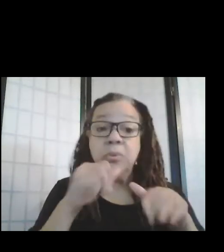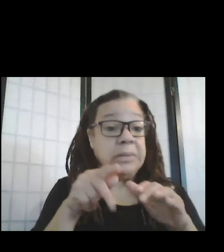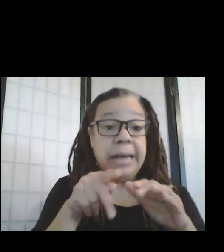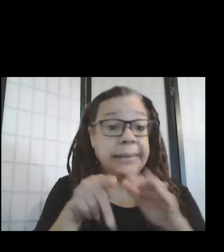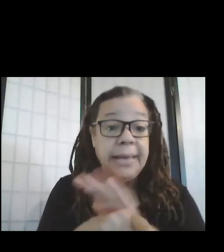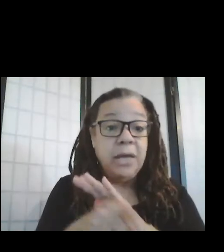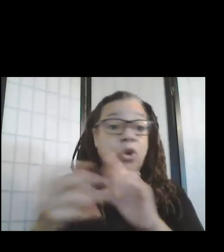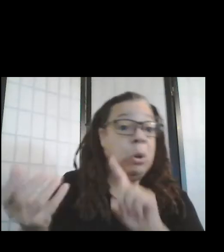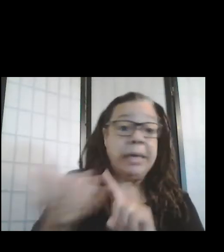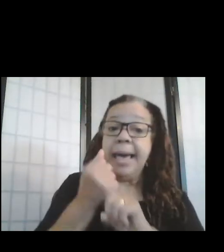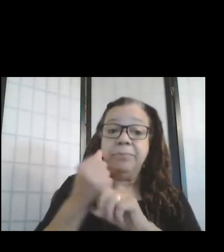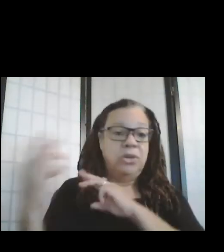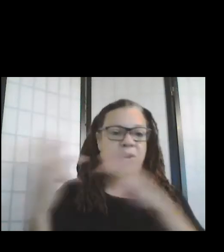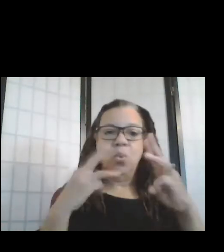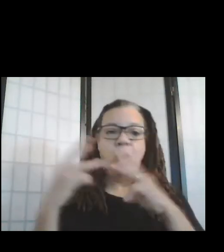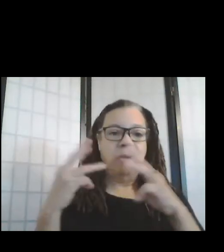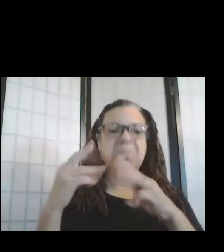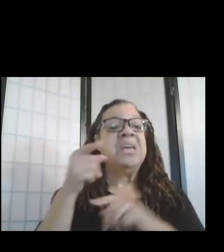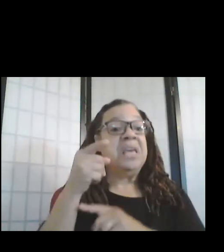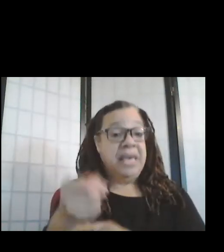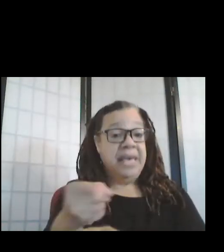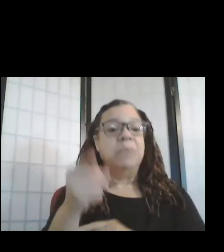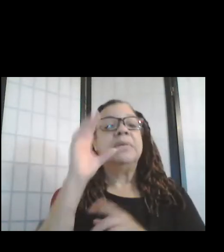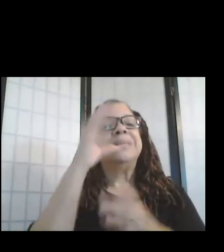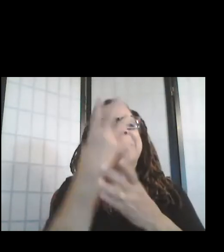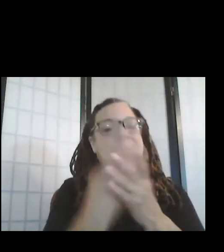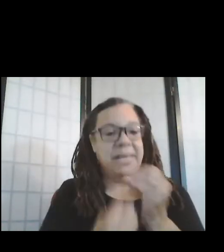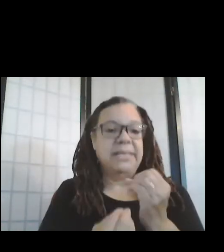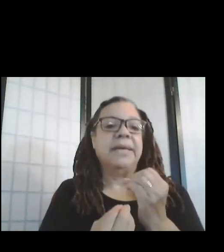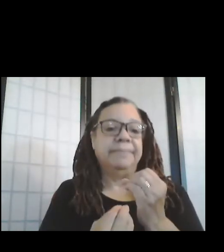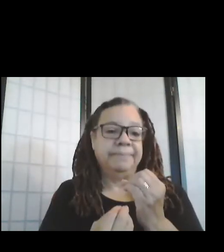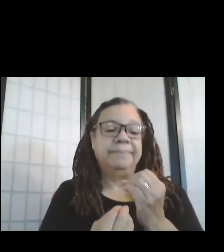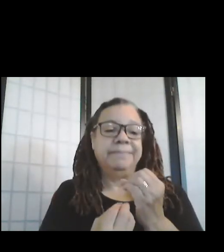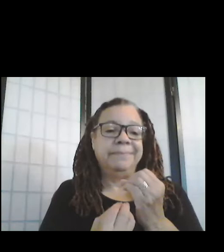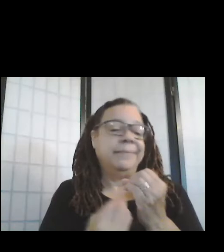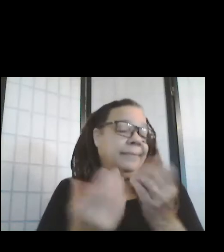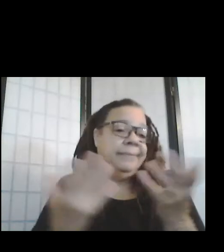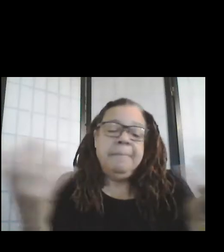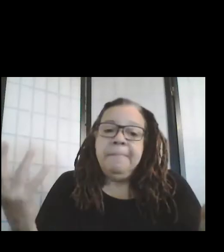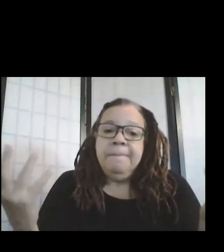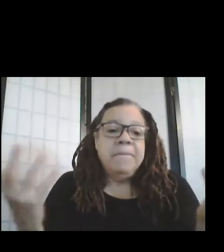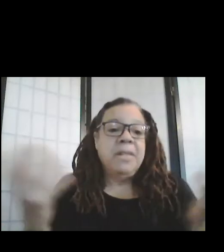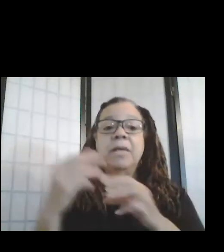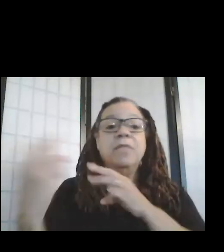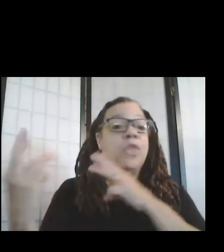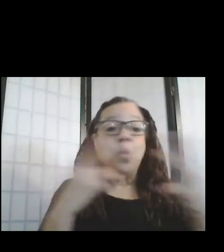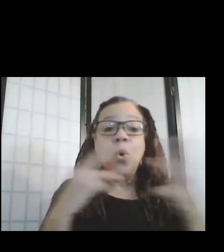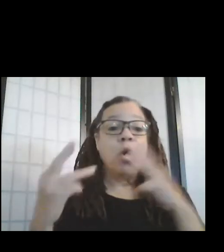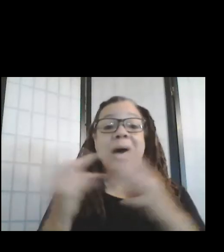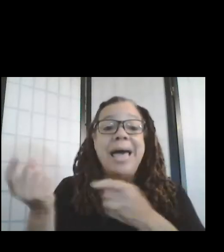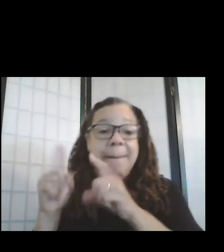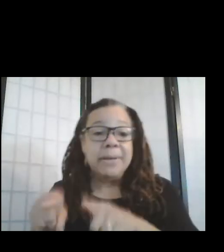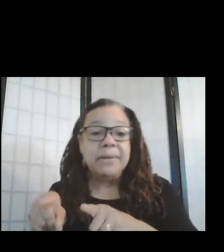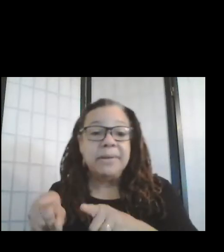in the war. He was one of the missing from domestic action husbands. The war was one thing,